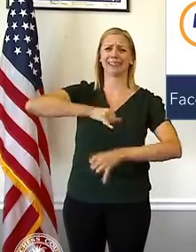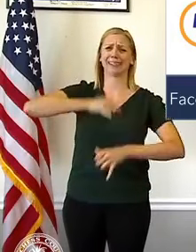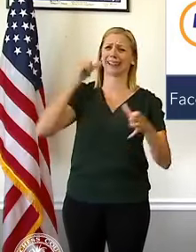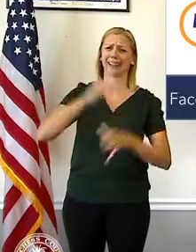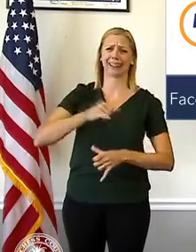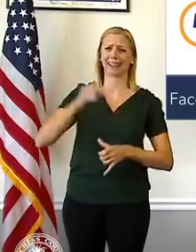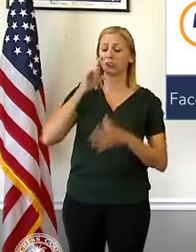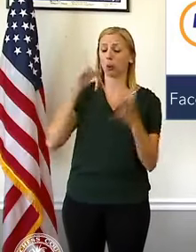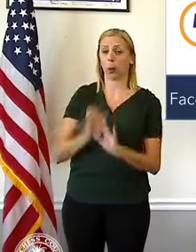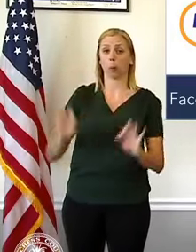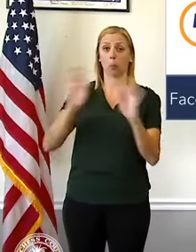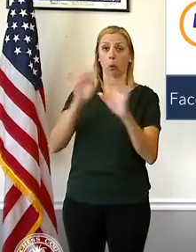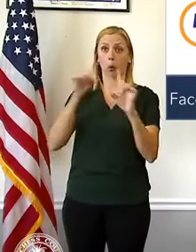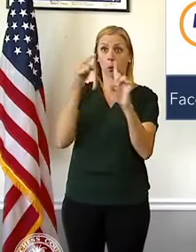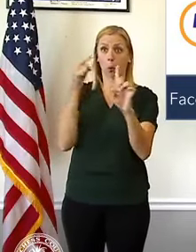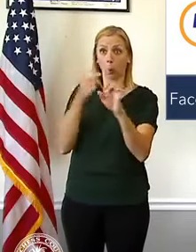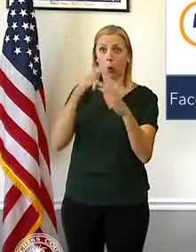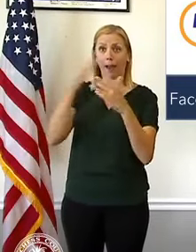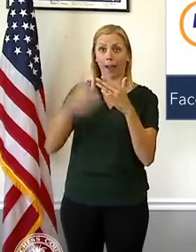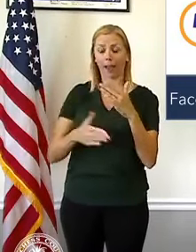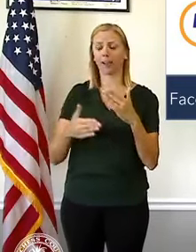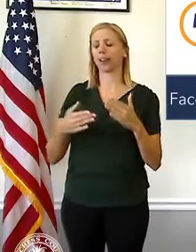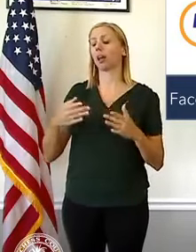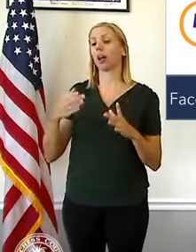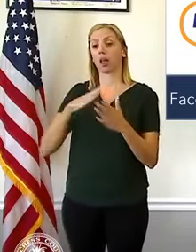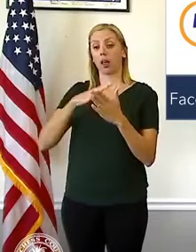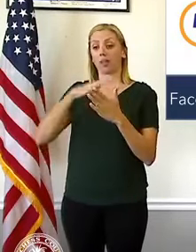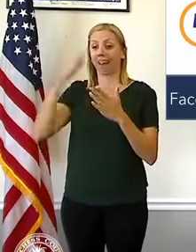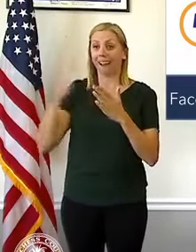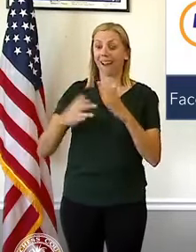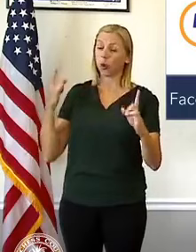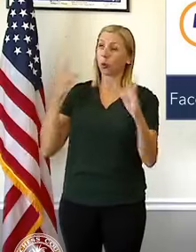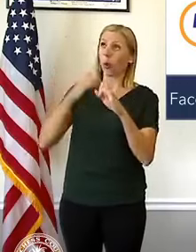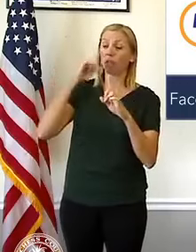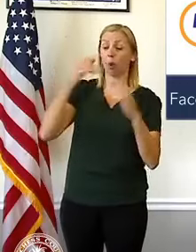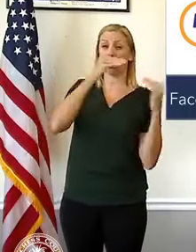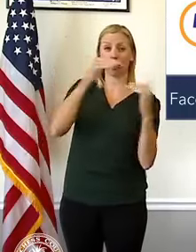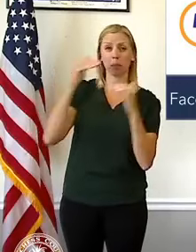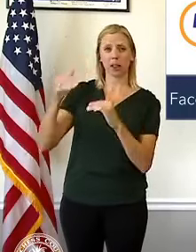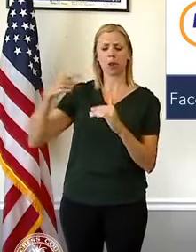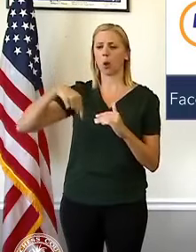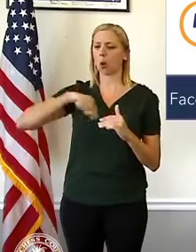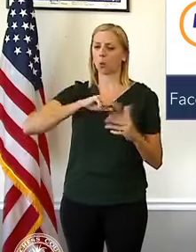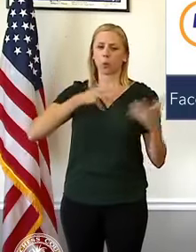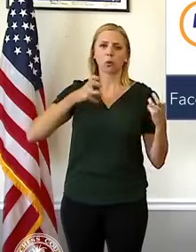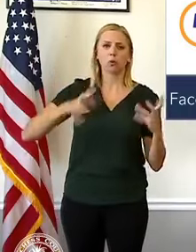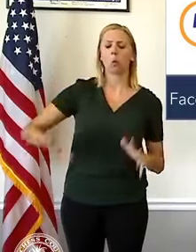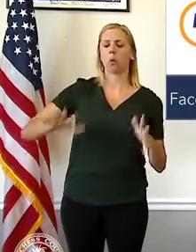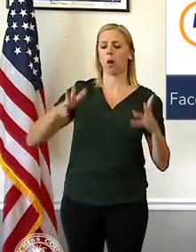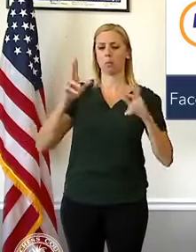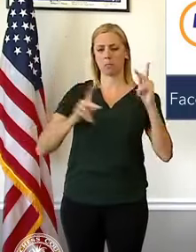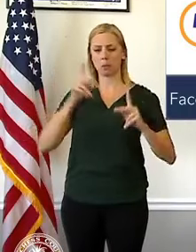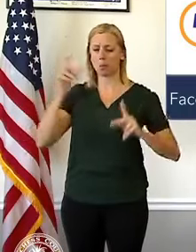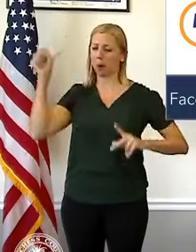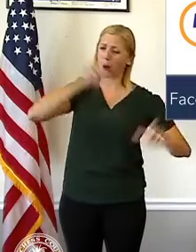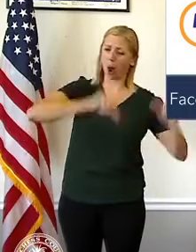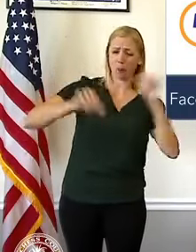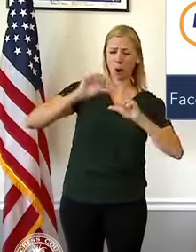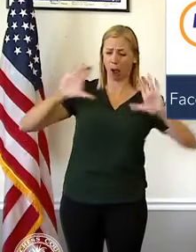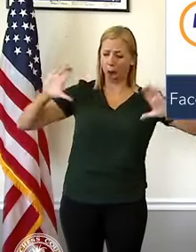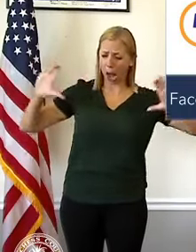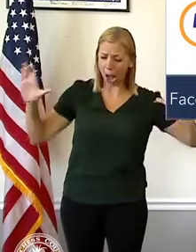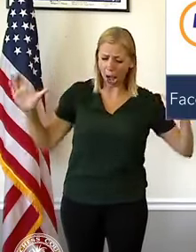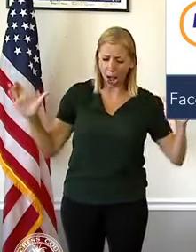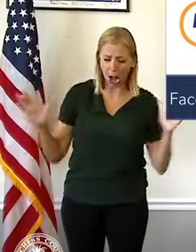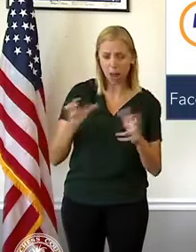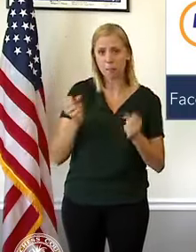The end is we don't want large congregation bar settings. We don't. We know the transmission of the disease in close